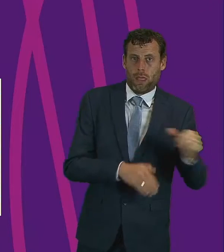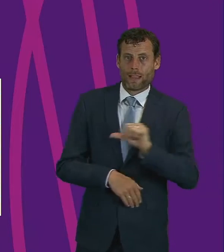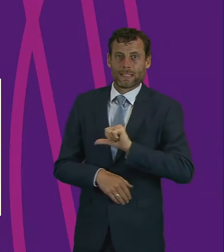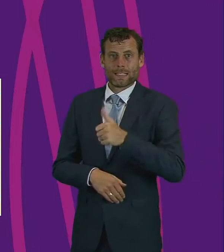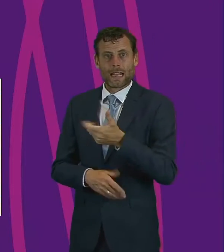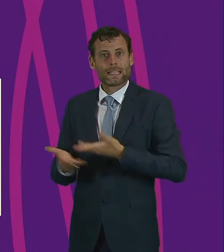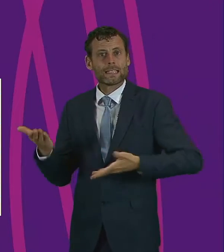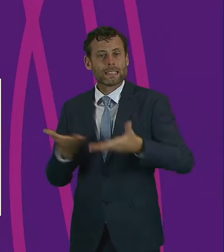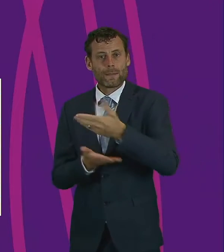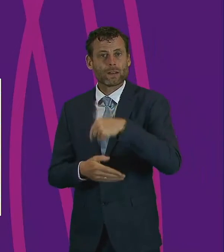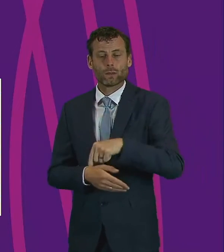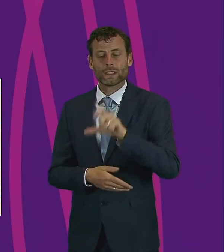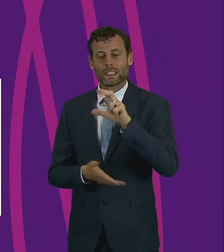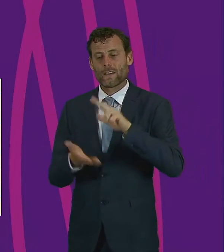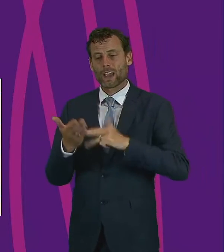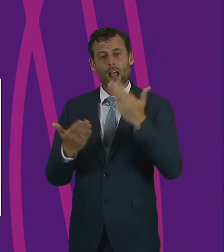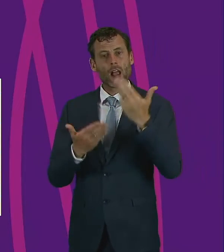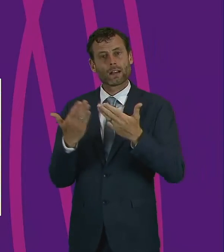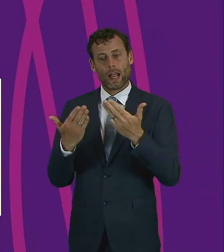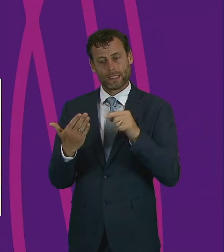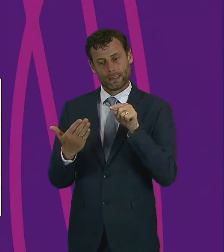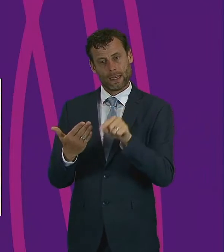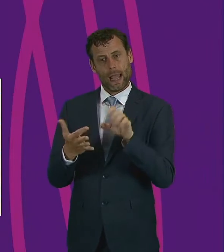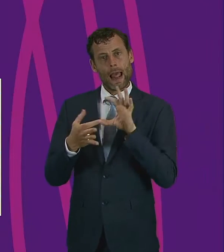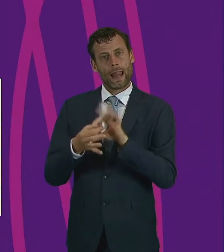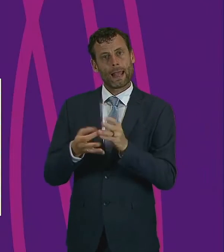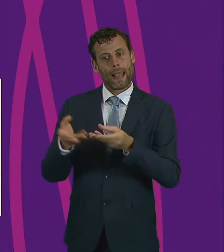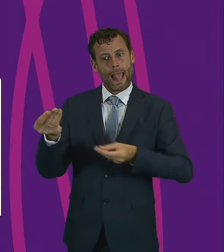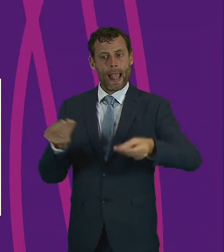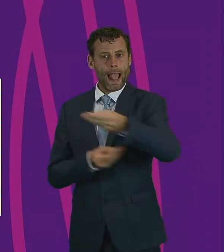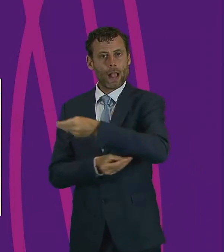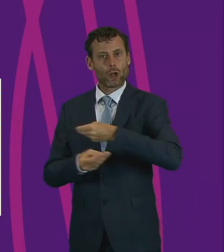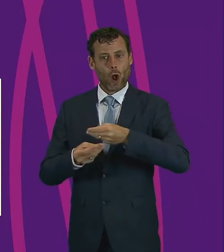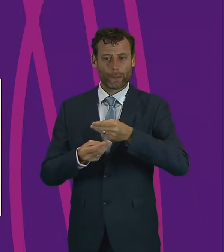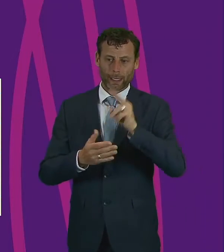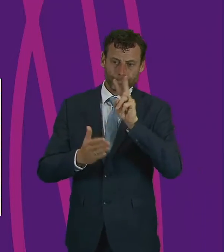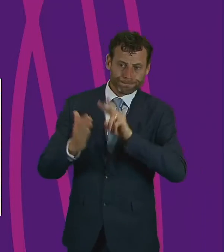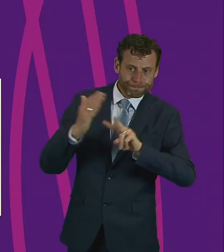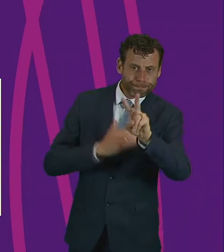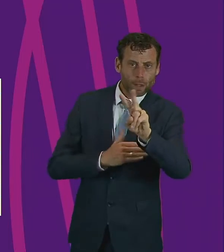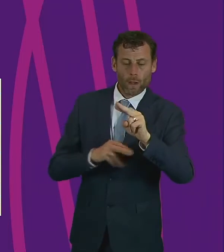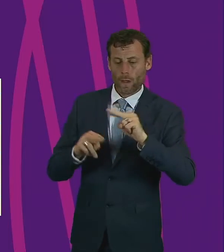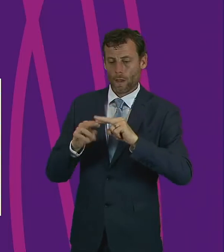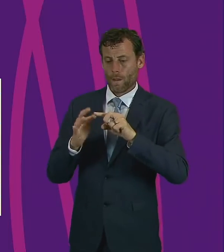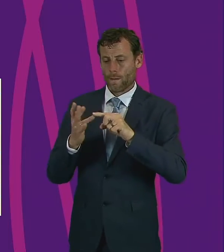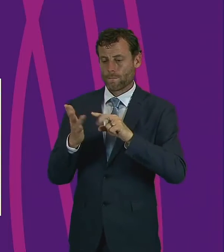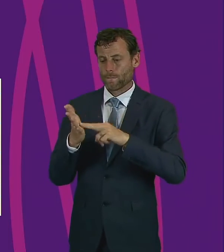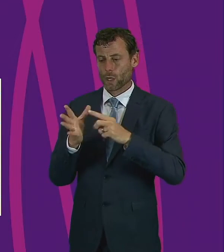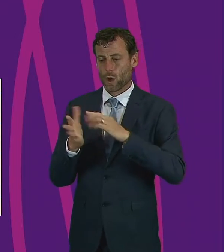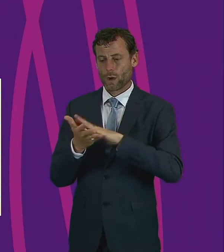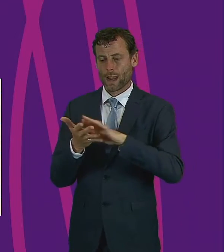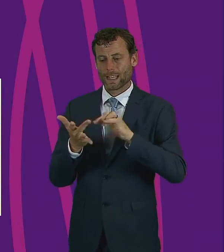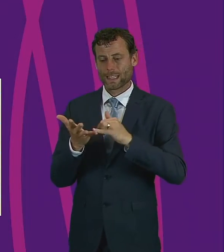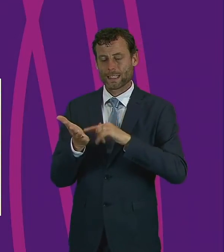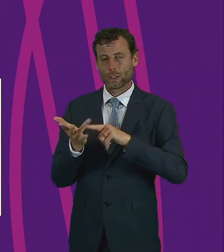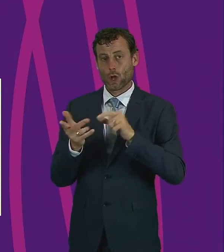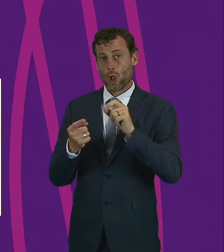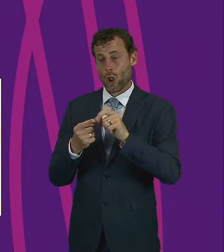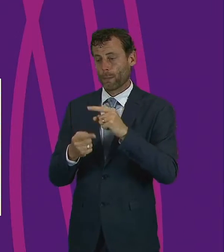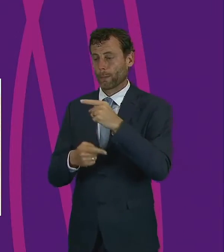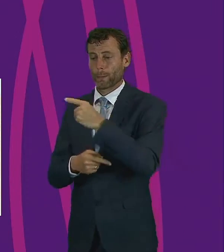on COVID-19 next steps for the economy, and I call on Fiona Hislop, Cabinet Secretary, for no more than 12